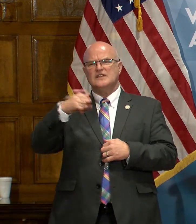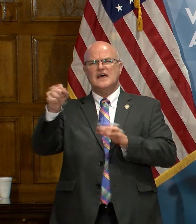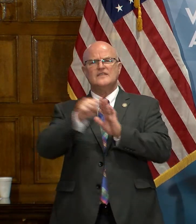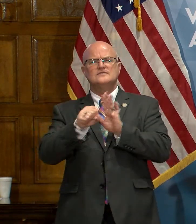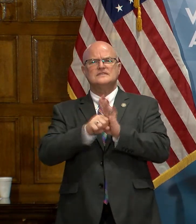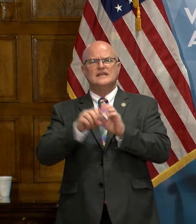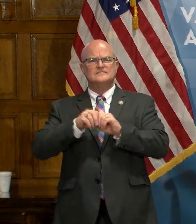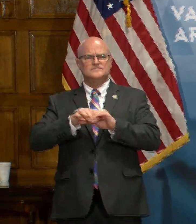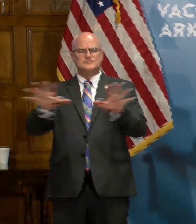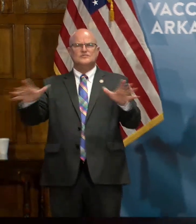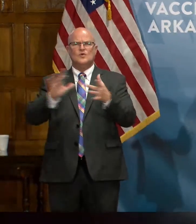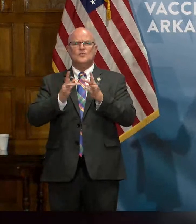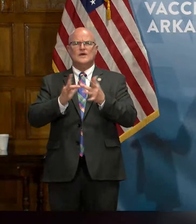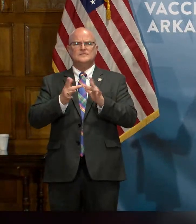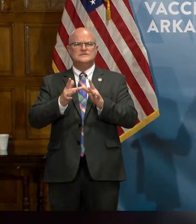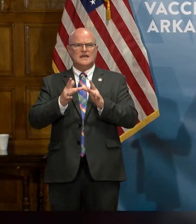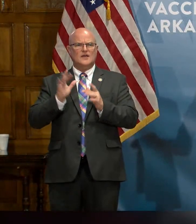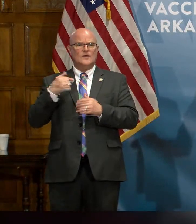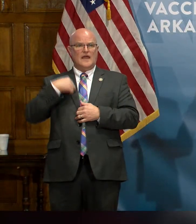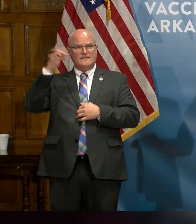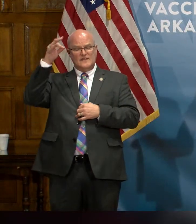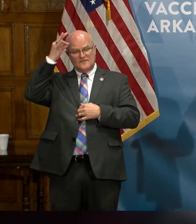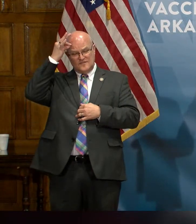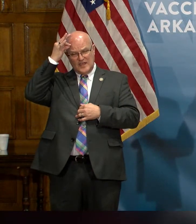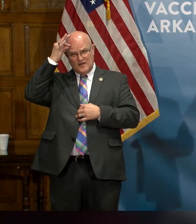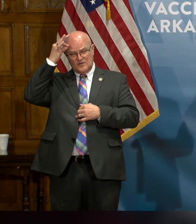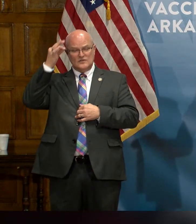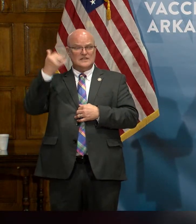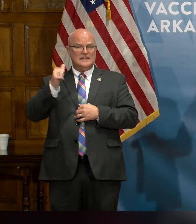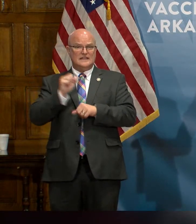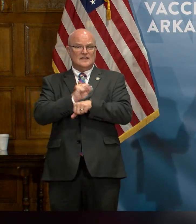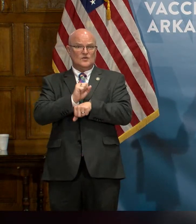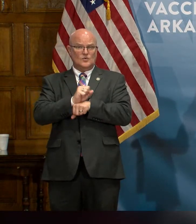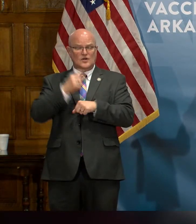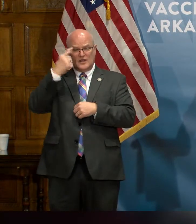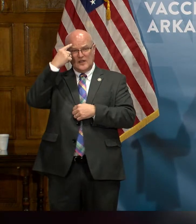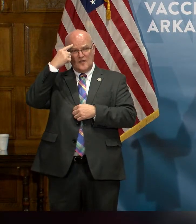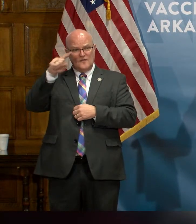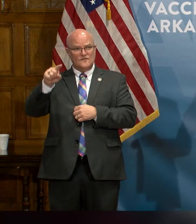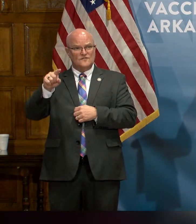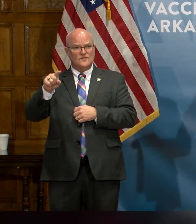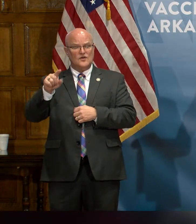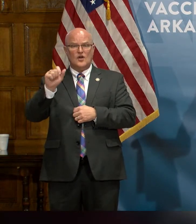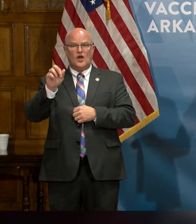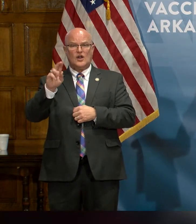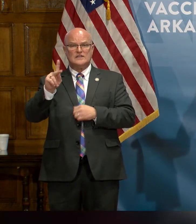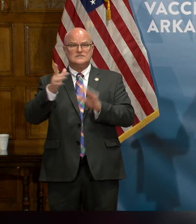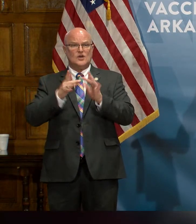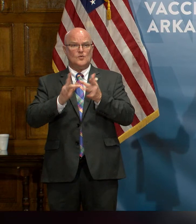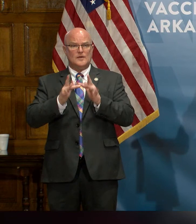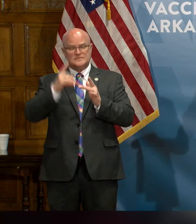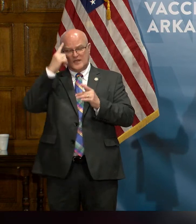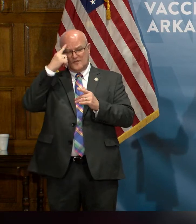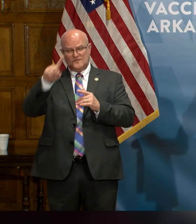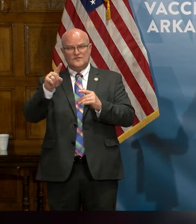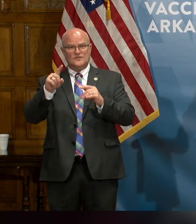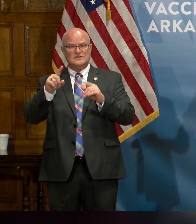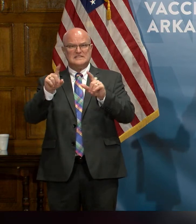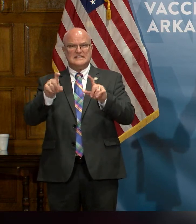put out their own website. We have a federal website. Is there anything in the works for a Arkansas website for at-home